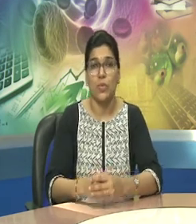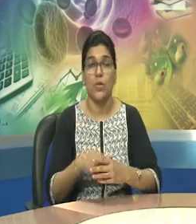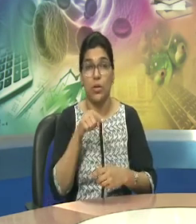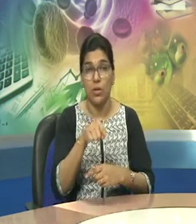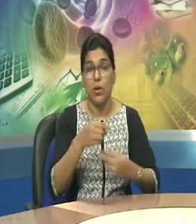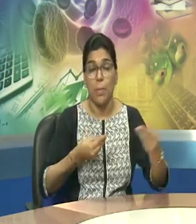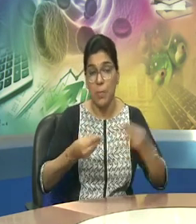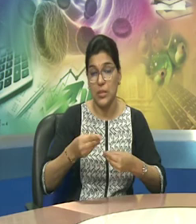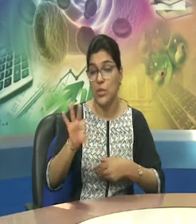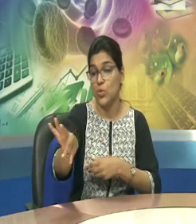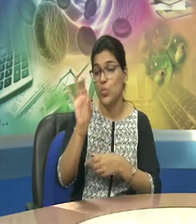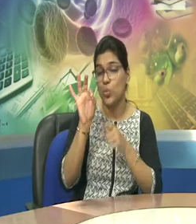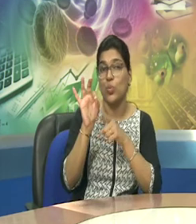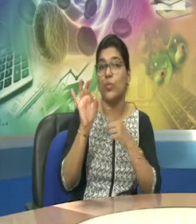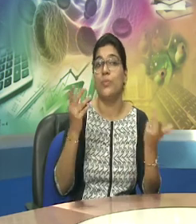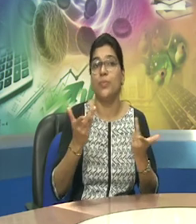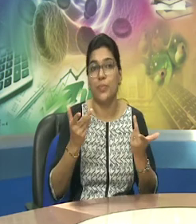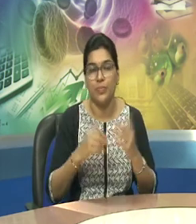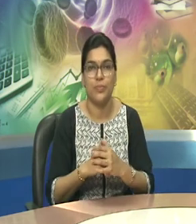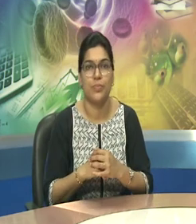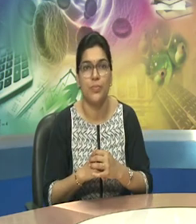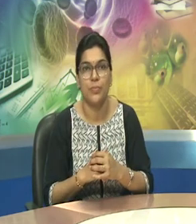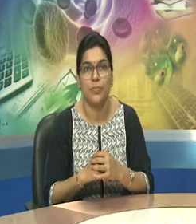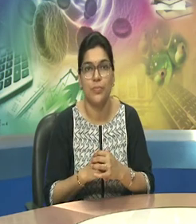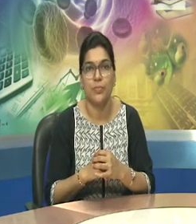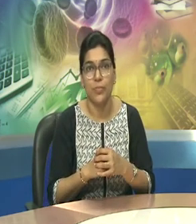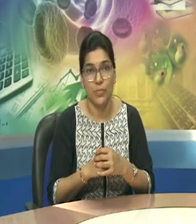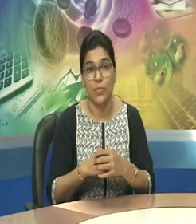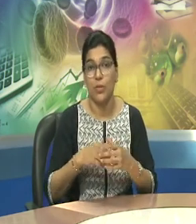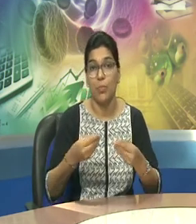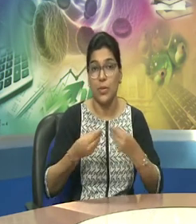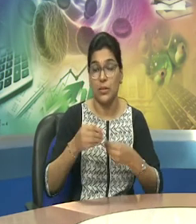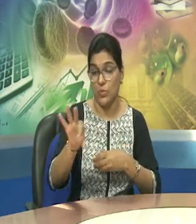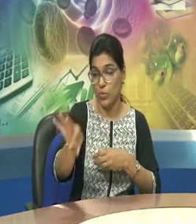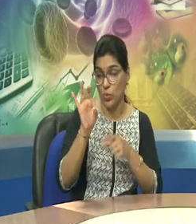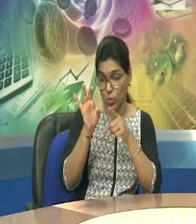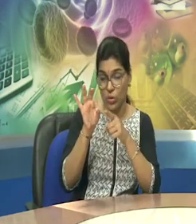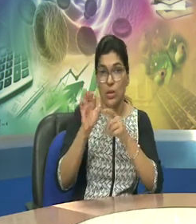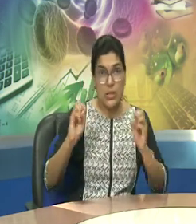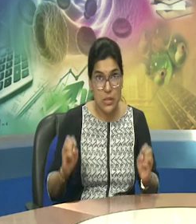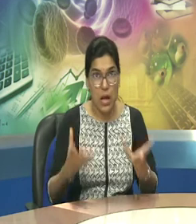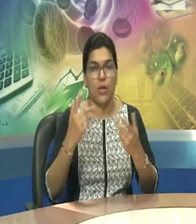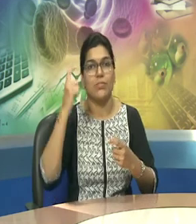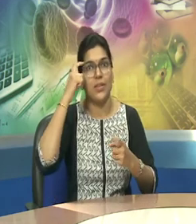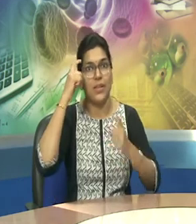Selection of line of business. The process of launching selection